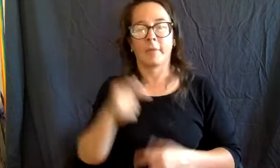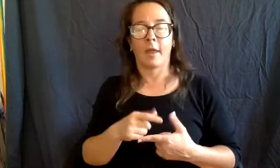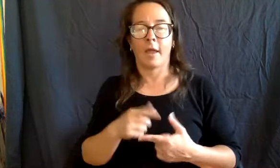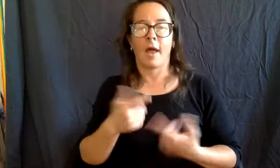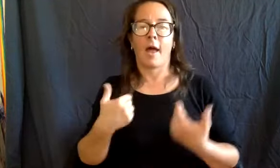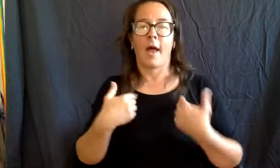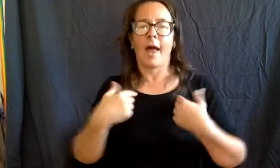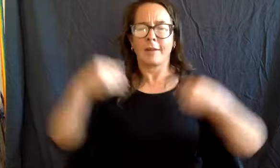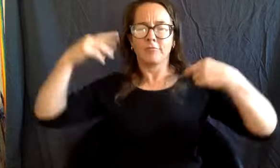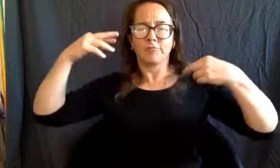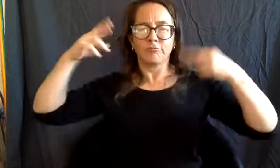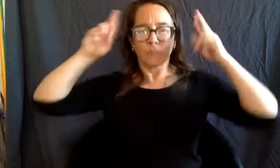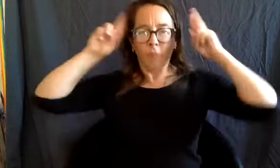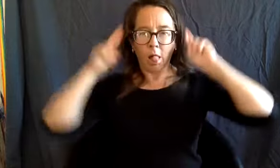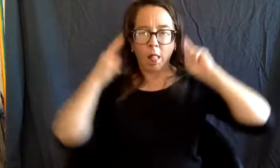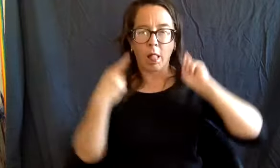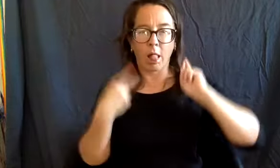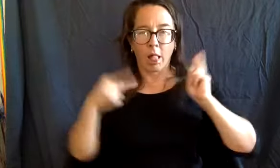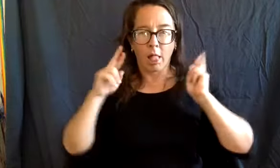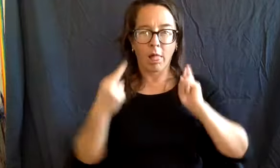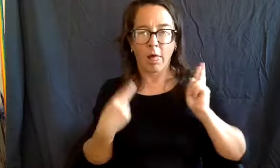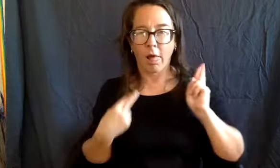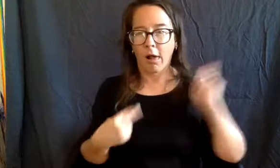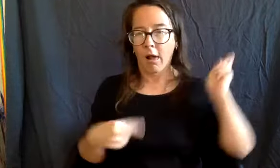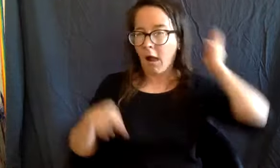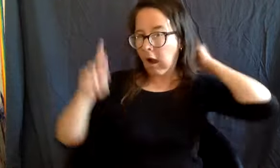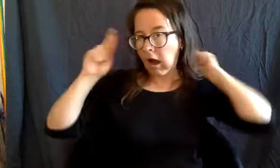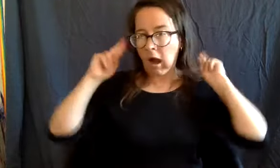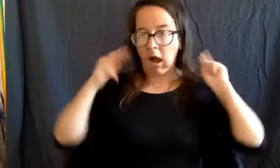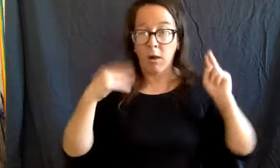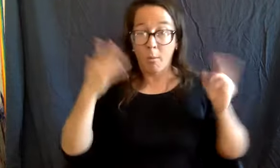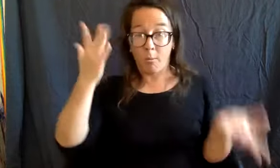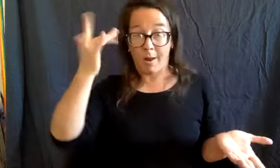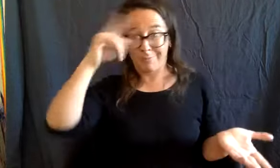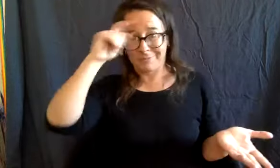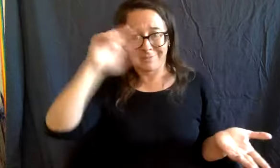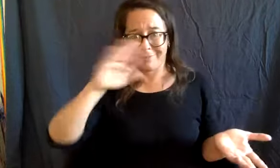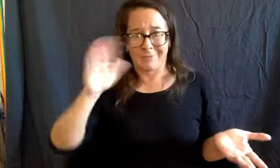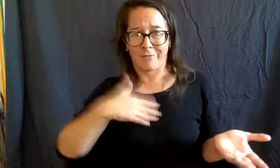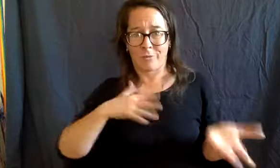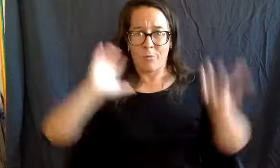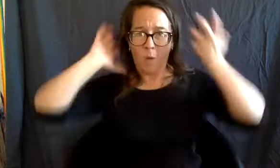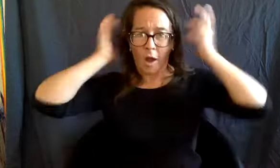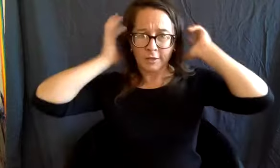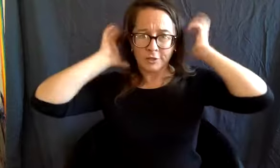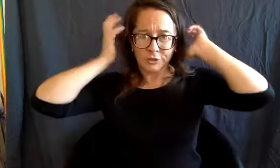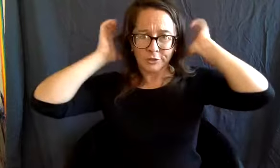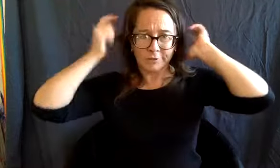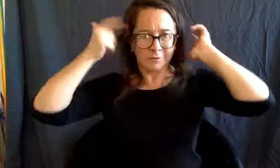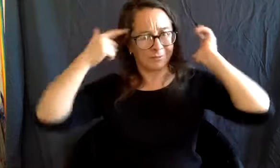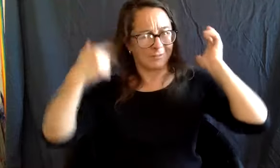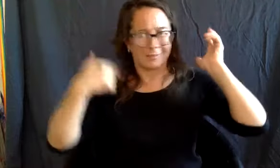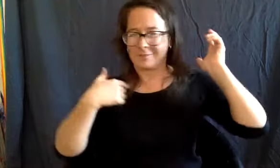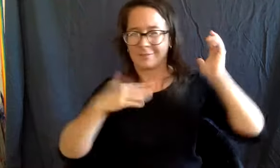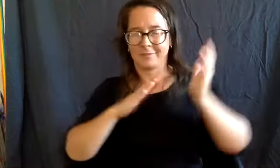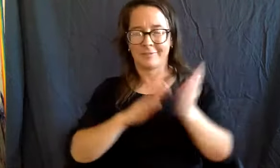I was 16, I was so strung out I couldn't even see straight. I lived on a combination of methamphetamine and LSD, usually 3 days up on amphetamines,